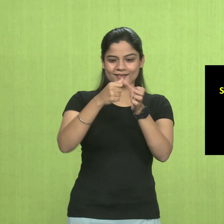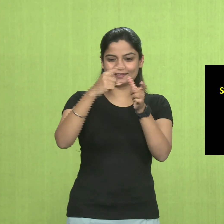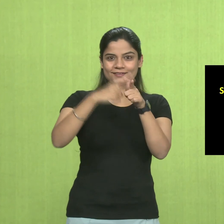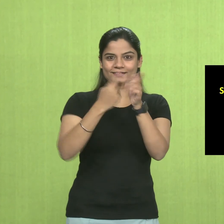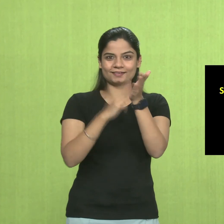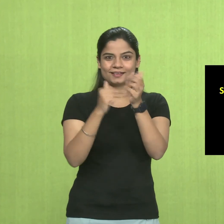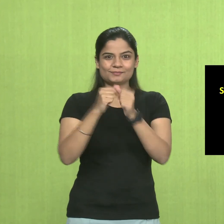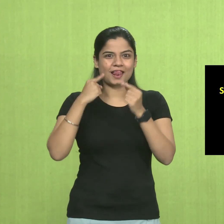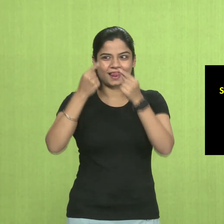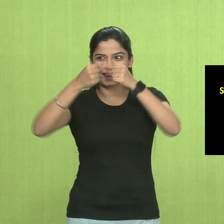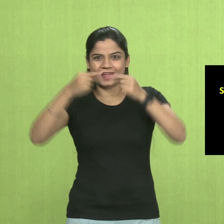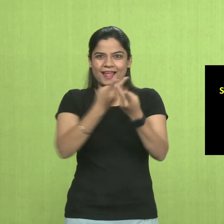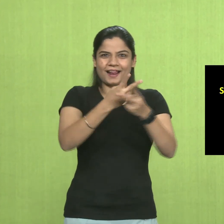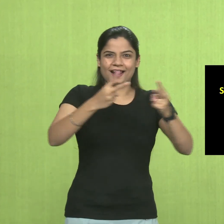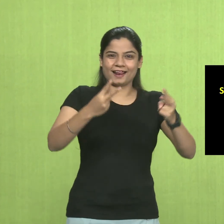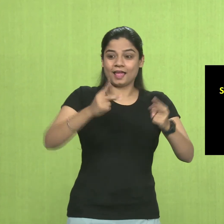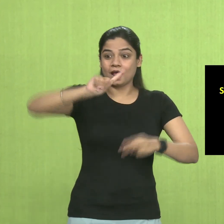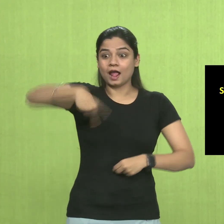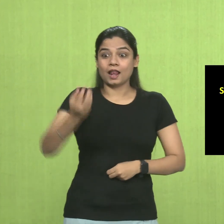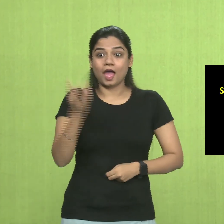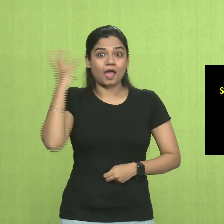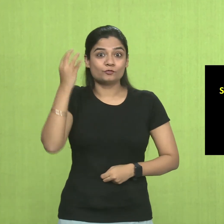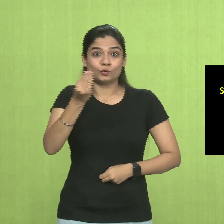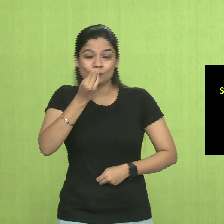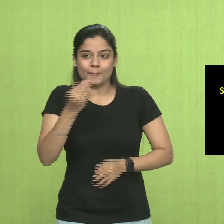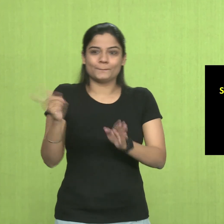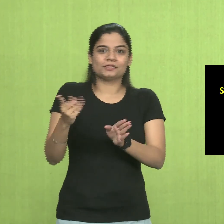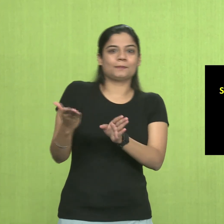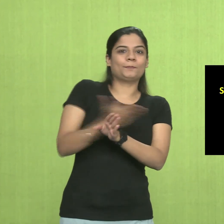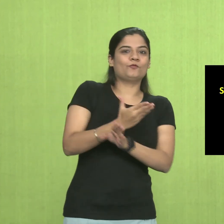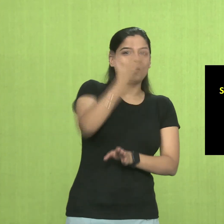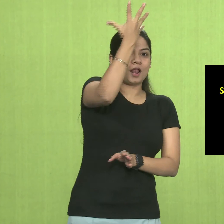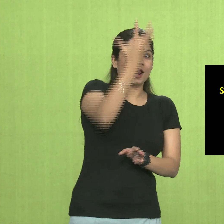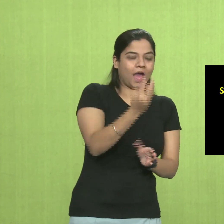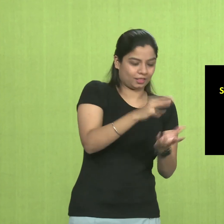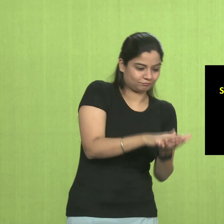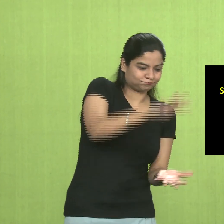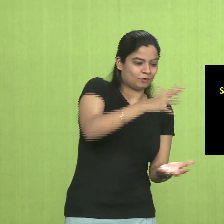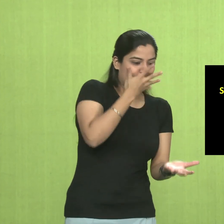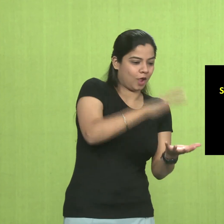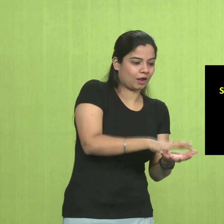rajma for the next day, we have to soak it in the water for a longer or a shorter